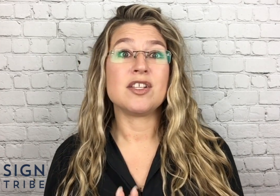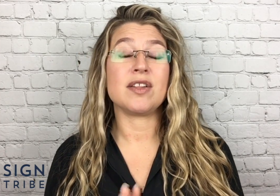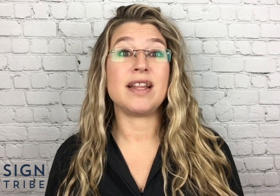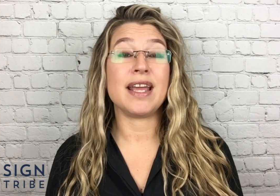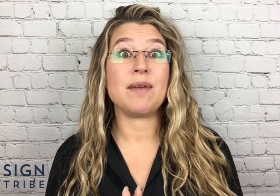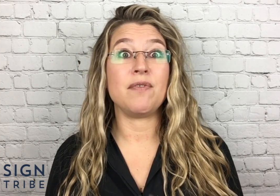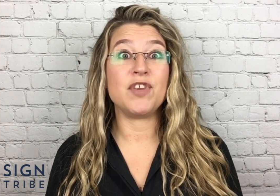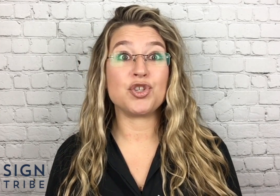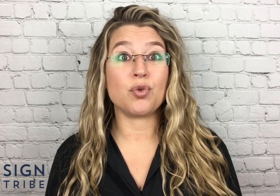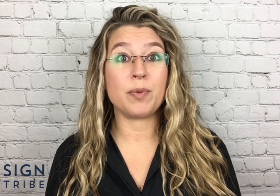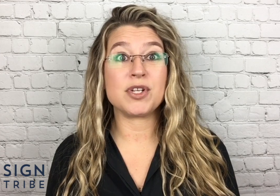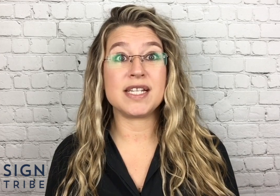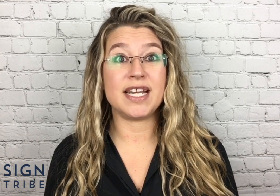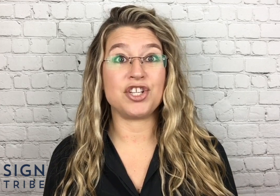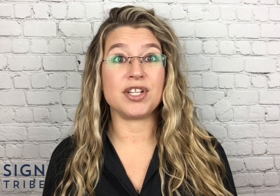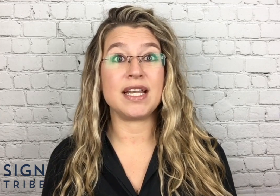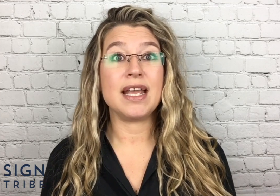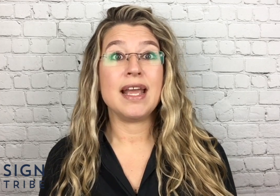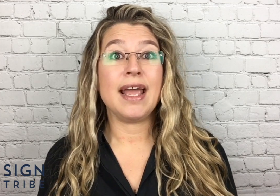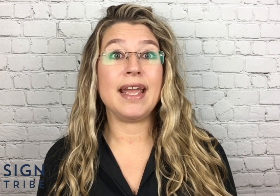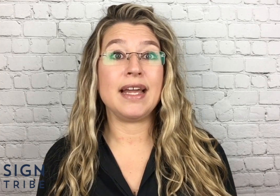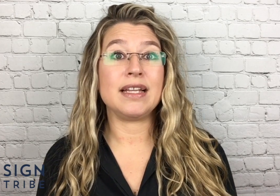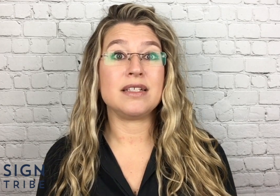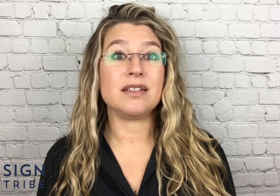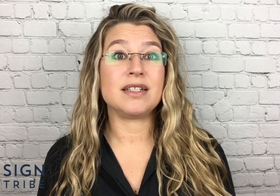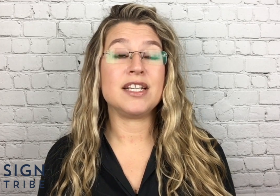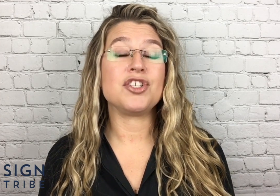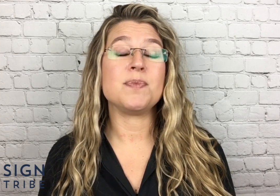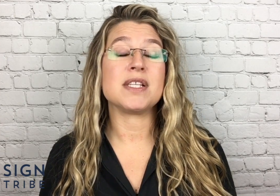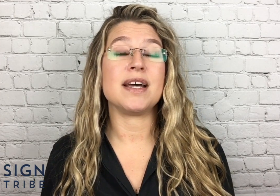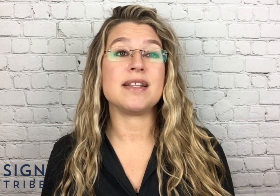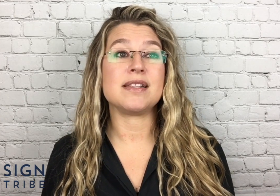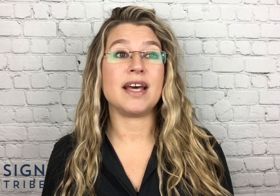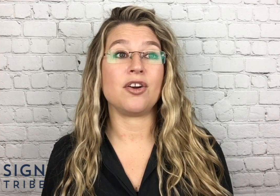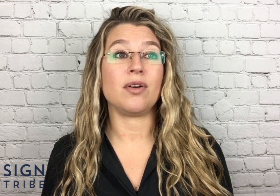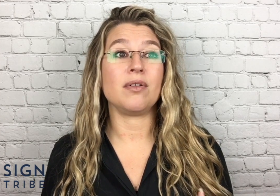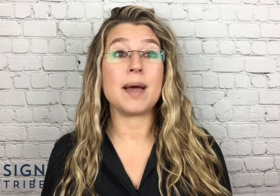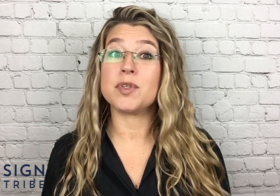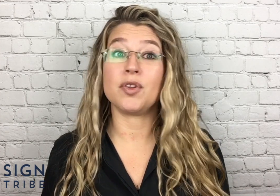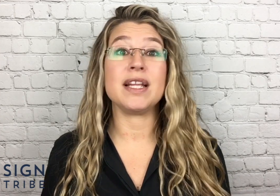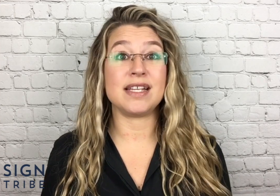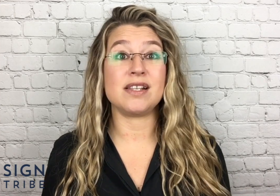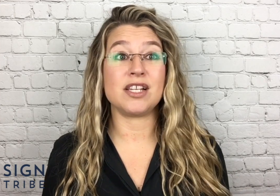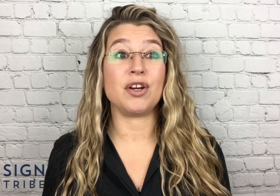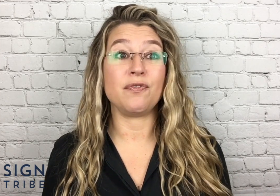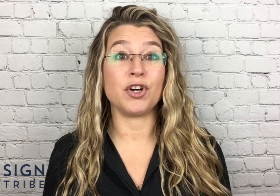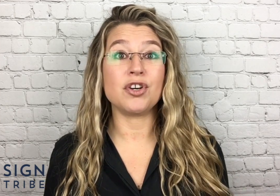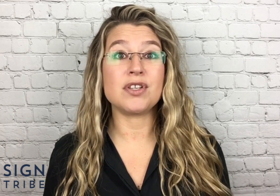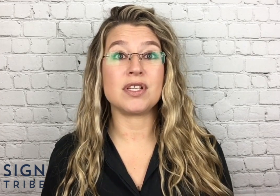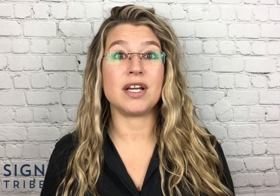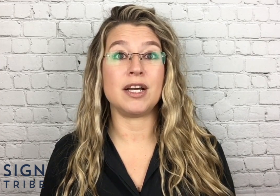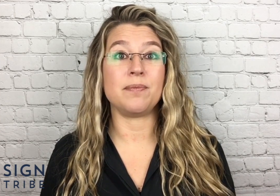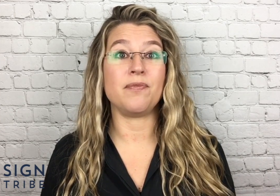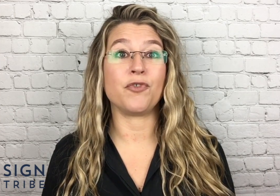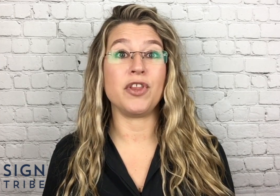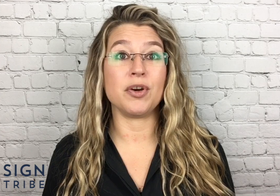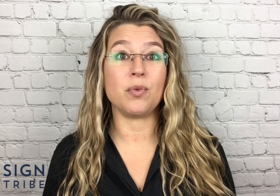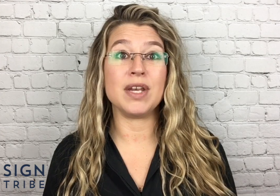they can have a visual representation, and teach them signs that are absolutely necessary first for their needs